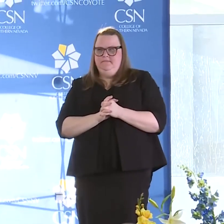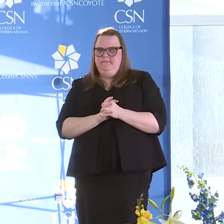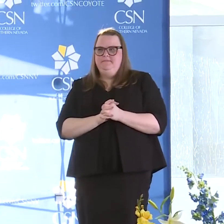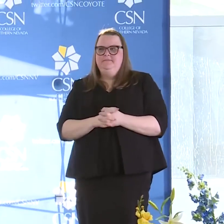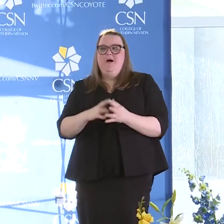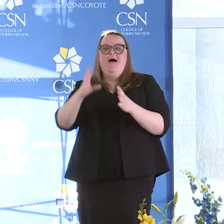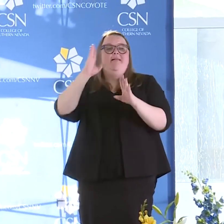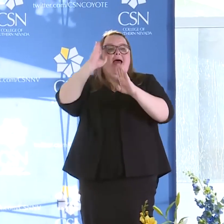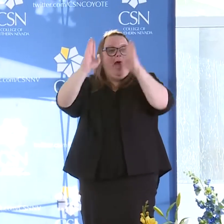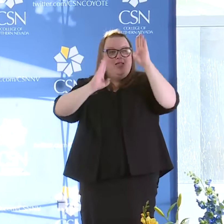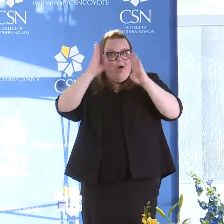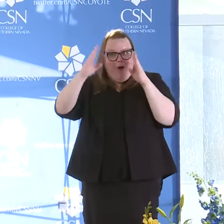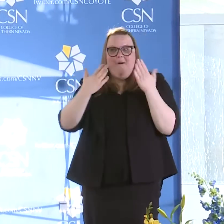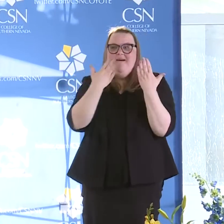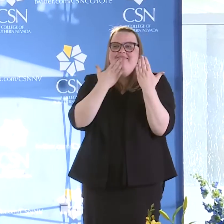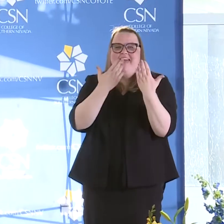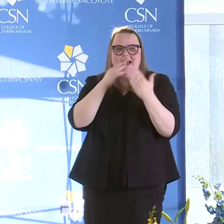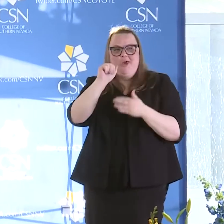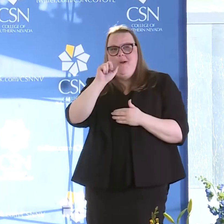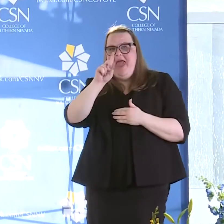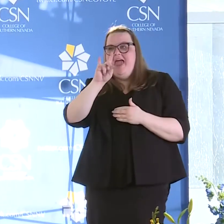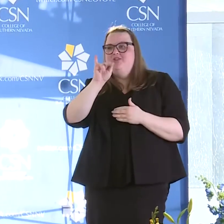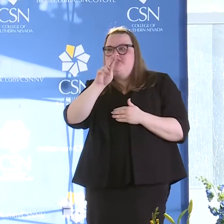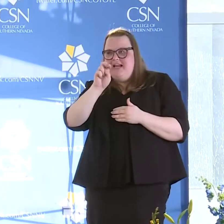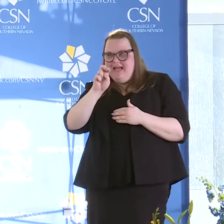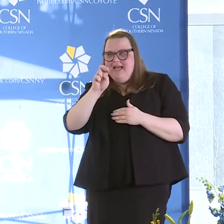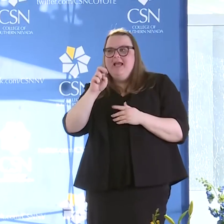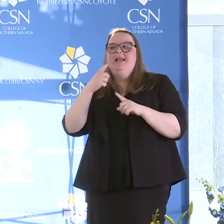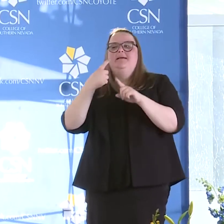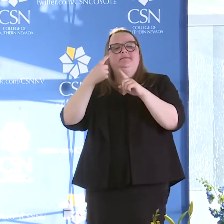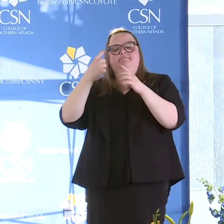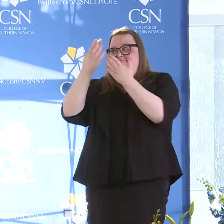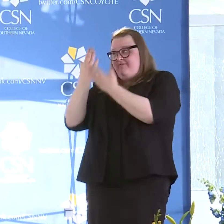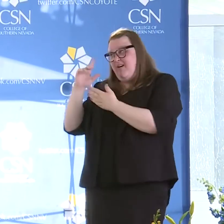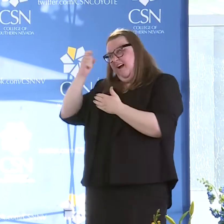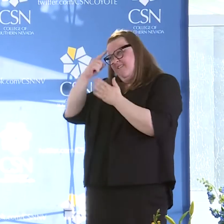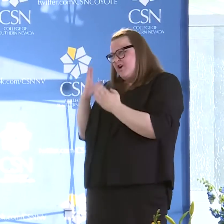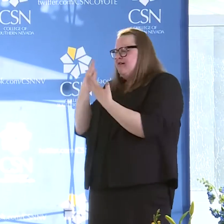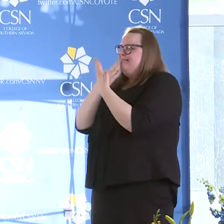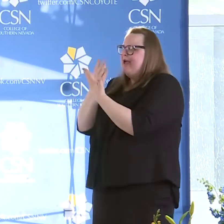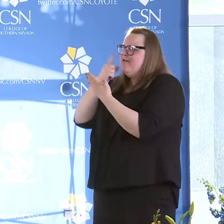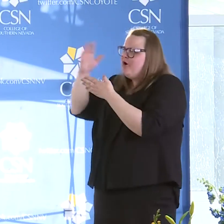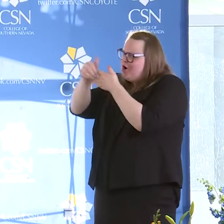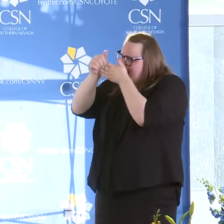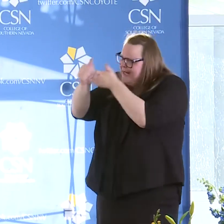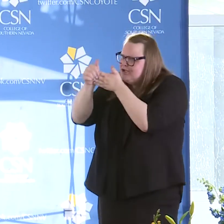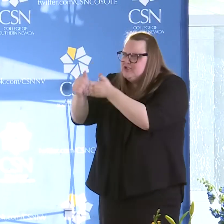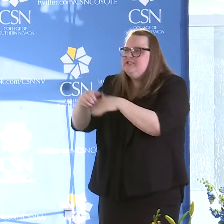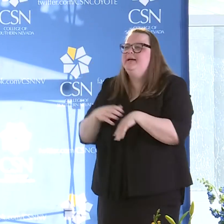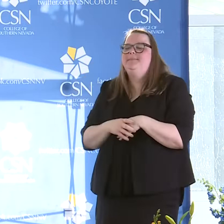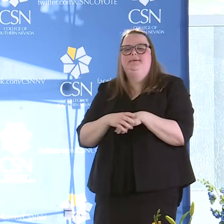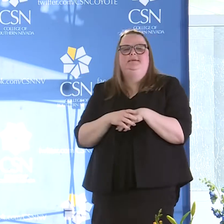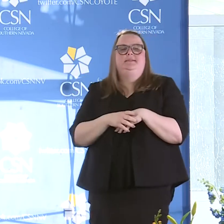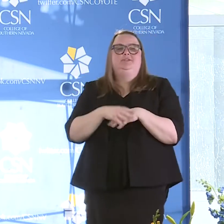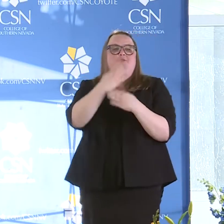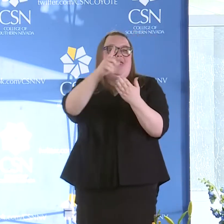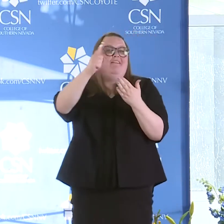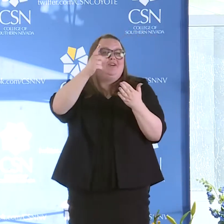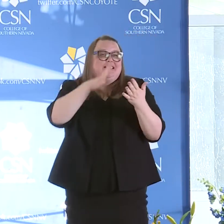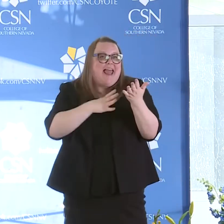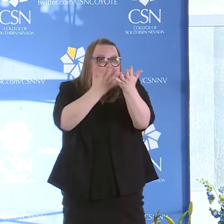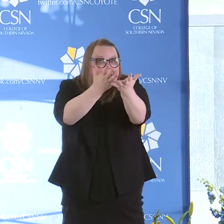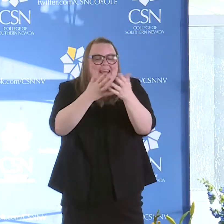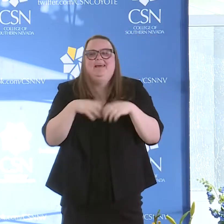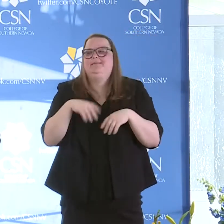Well, hello, and thank you, Adrian, and to Governor Sisolak for your tremendous leadership, to the First Lady. And